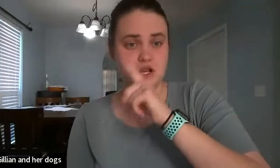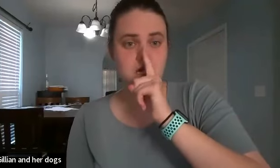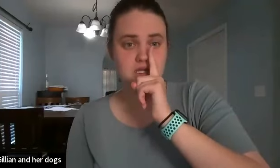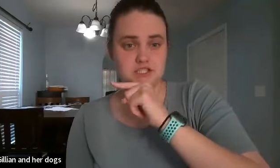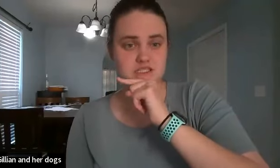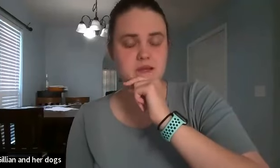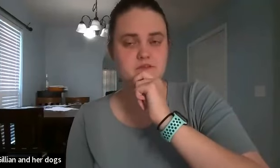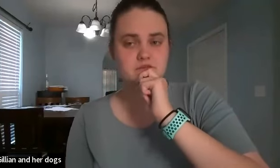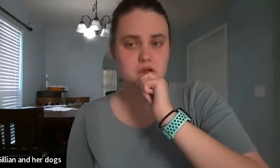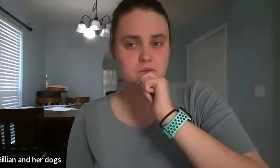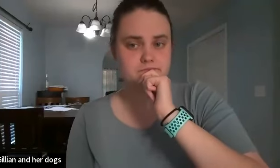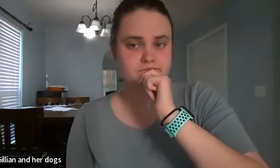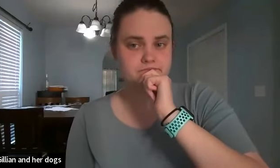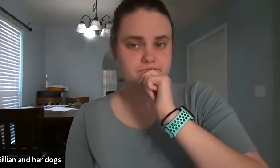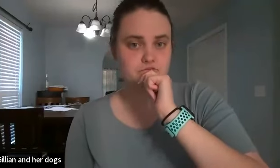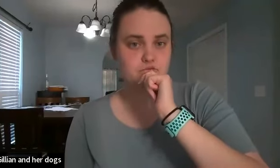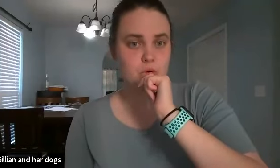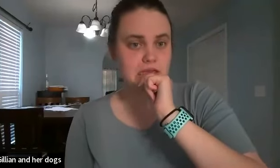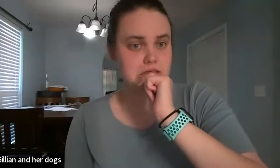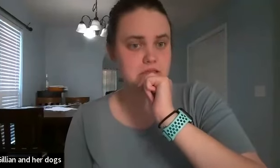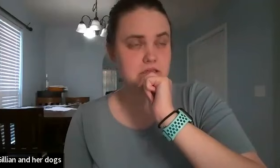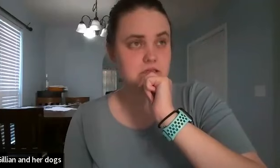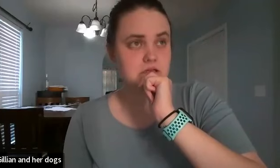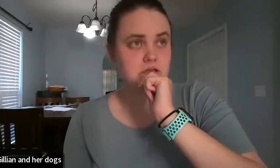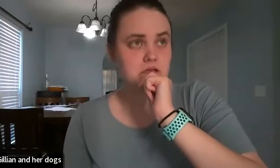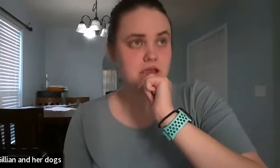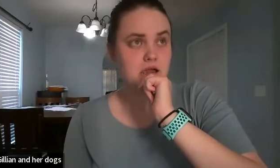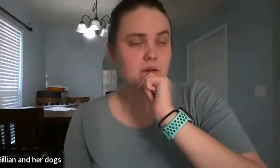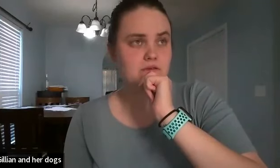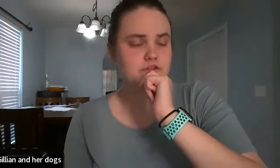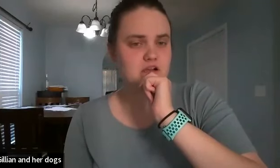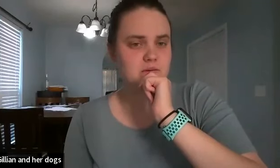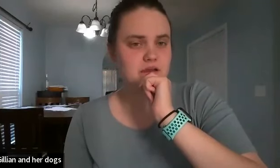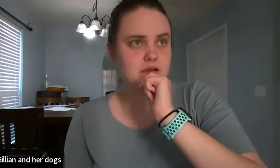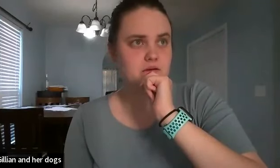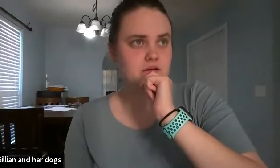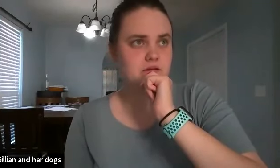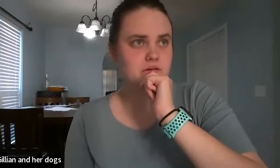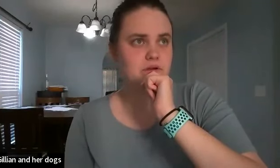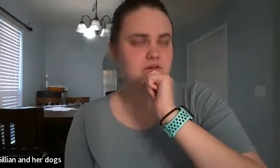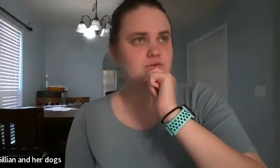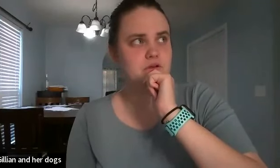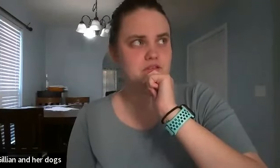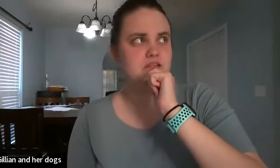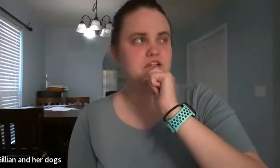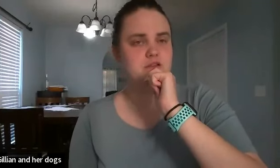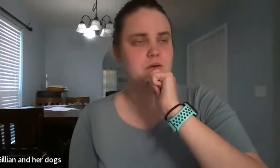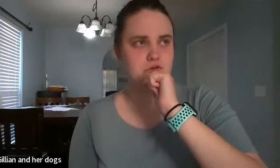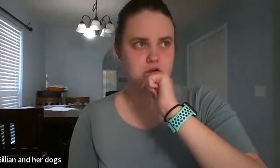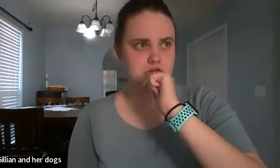generic just types of rodents. Now, if you're talking about, well, because rodents is actually a lot broader than